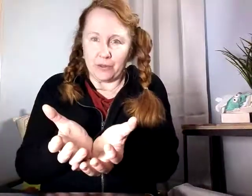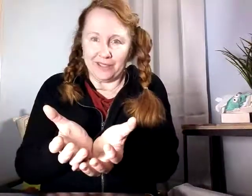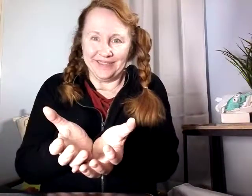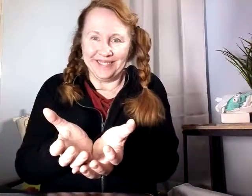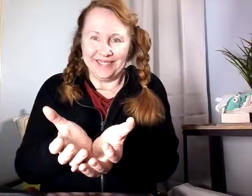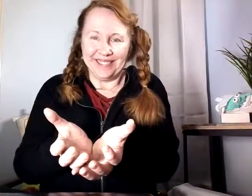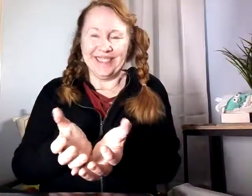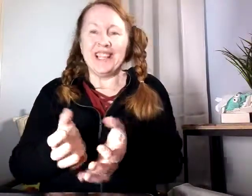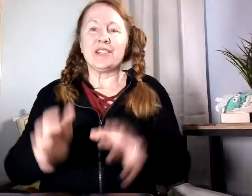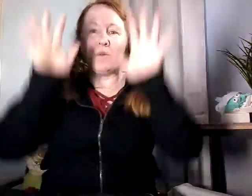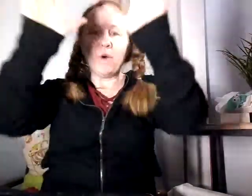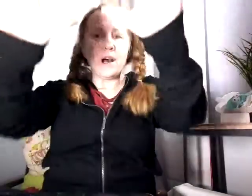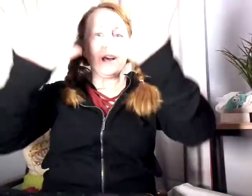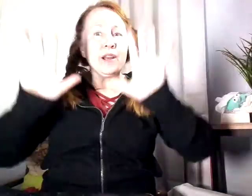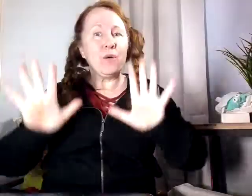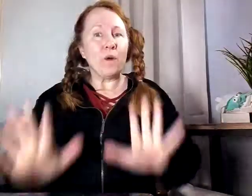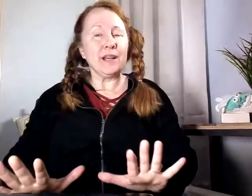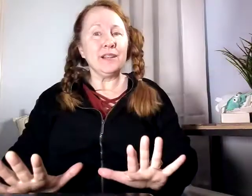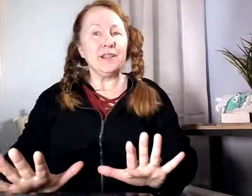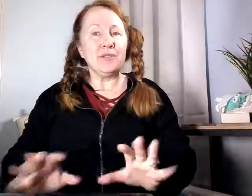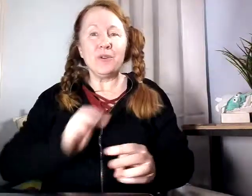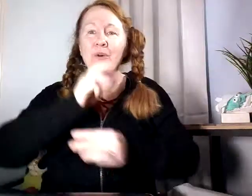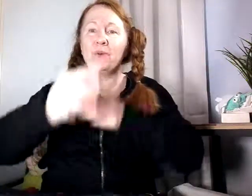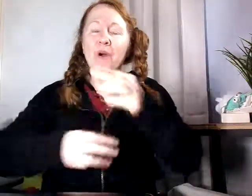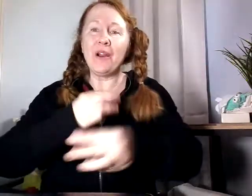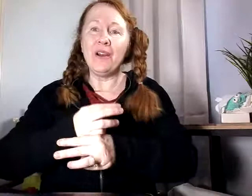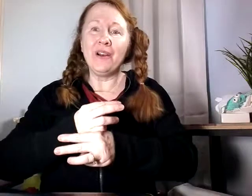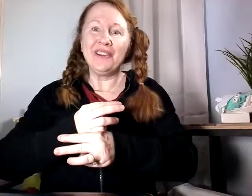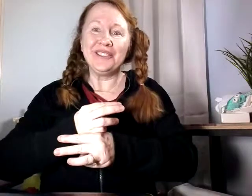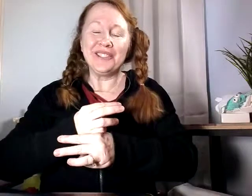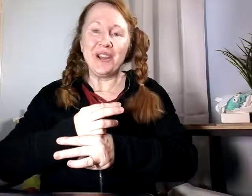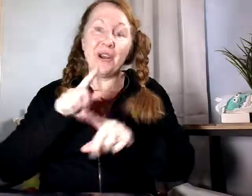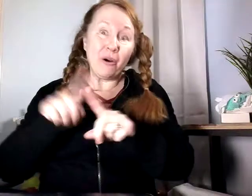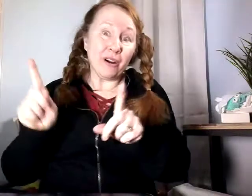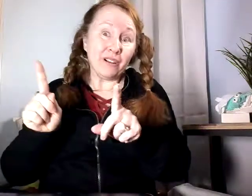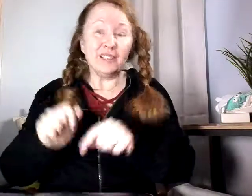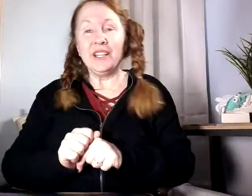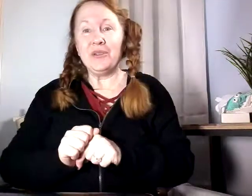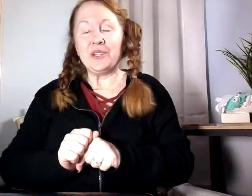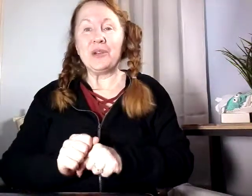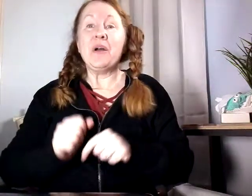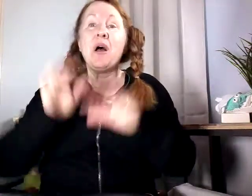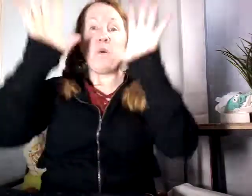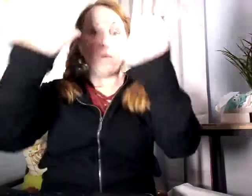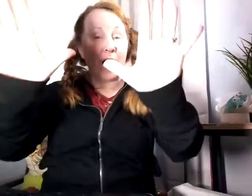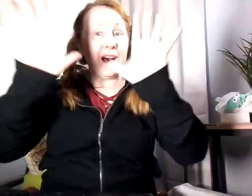it. So what a wonderful world. Or you can do what